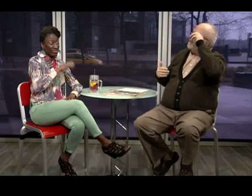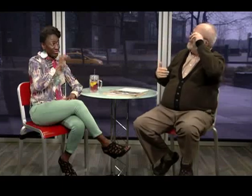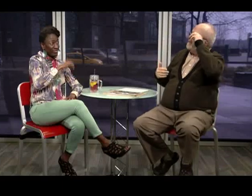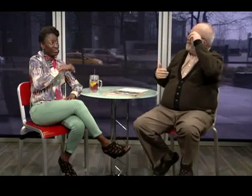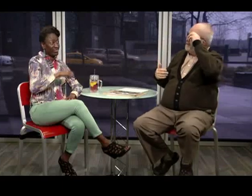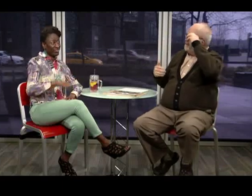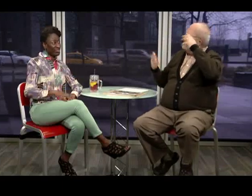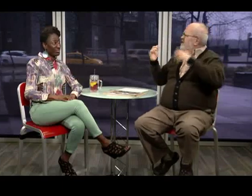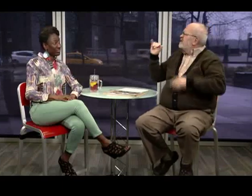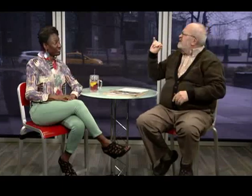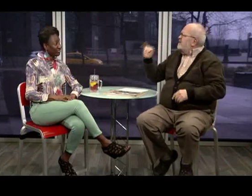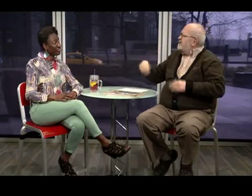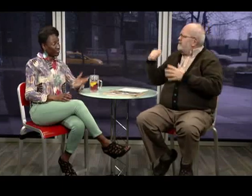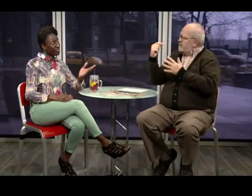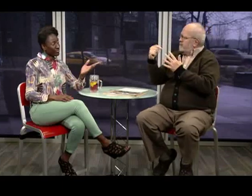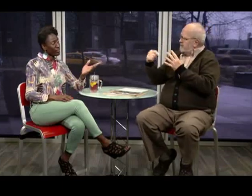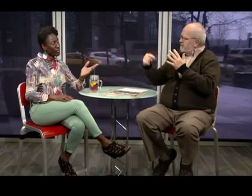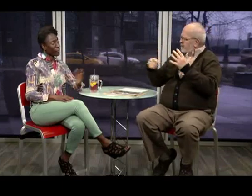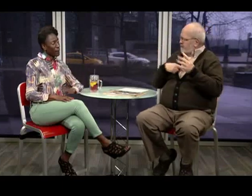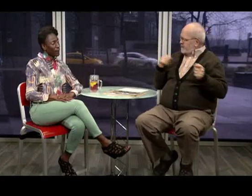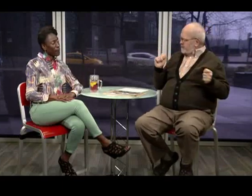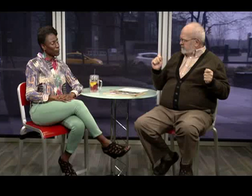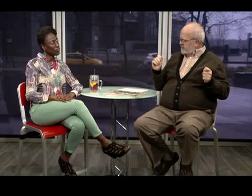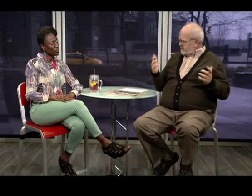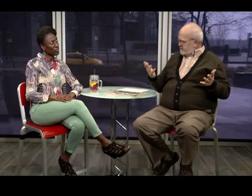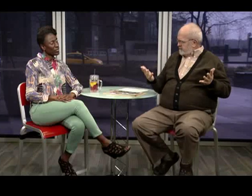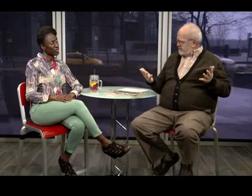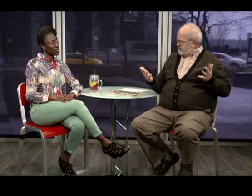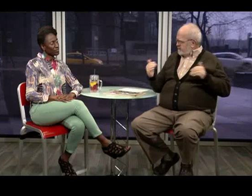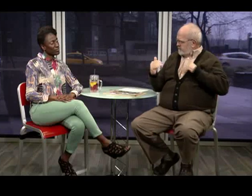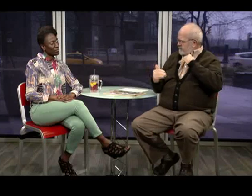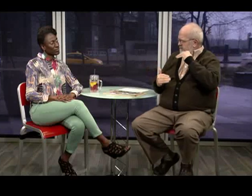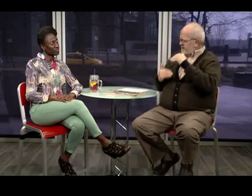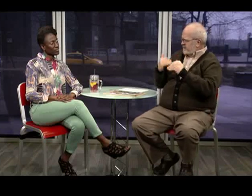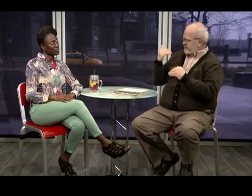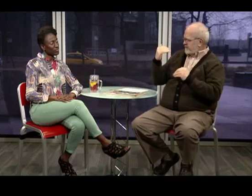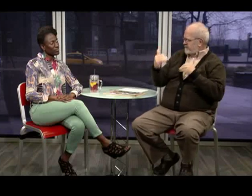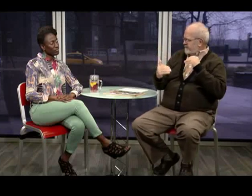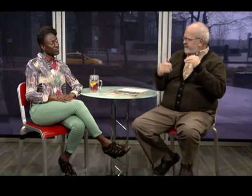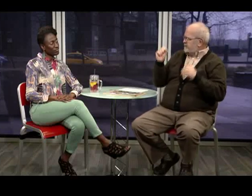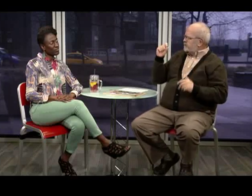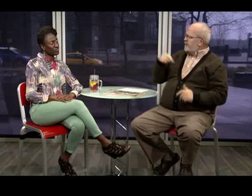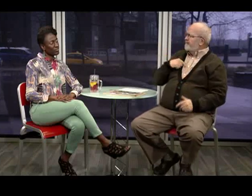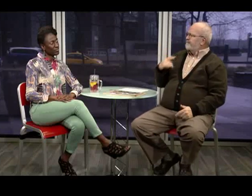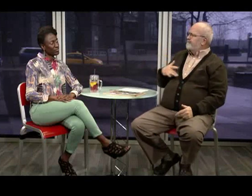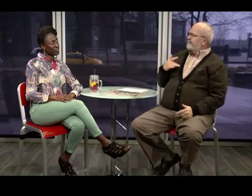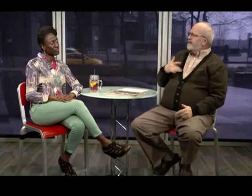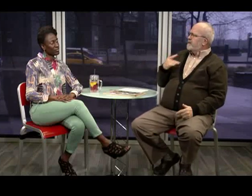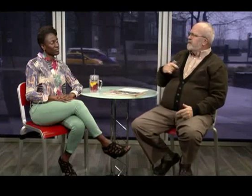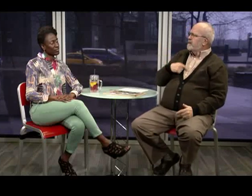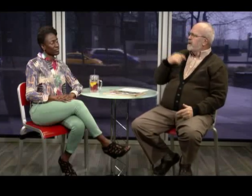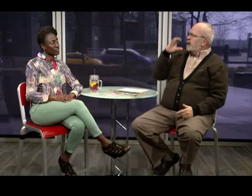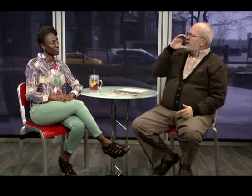for video relay service. Yeah, I definitely want to see that happen. So there are a number of kind of adaptations that deaf people